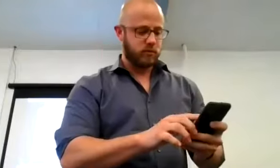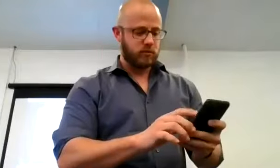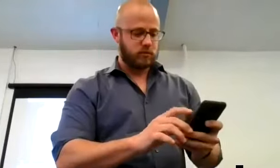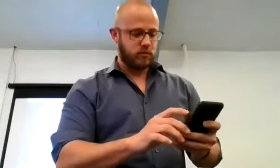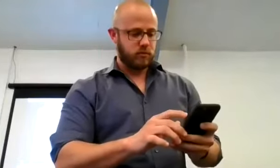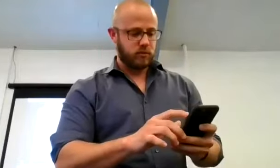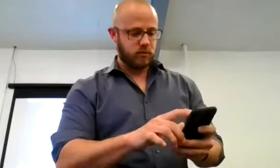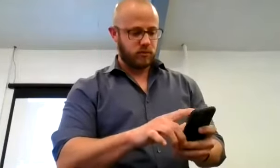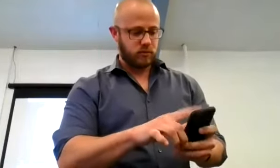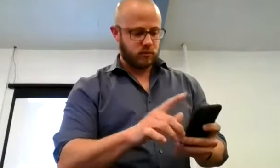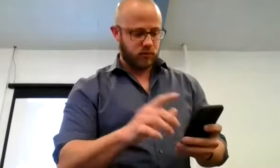a second.